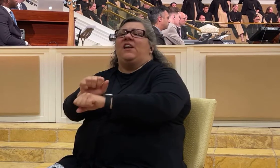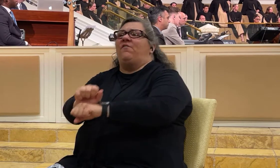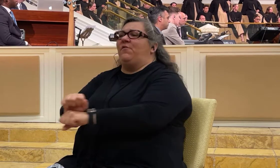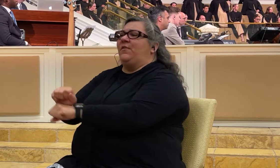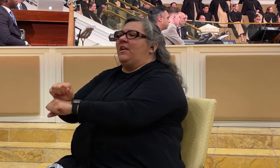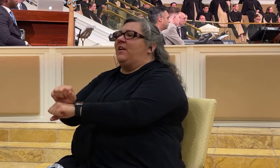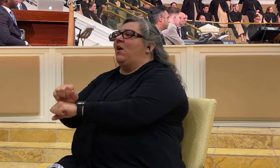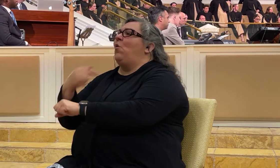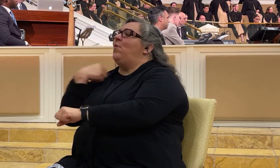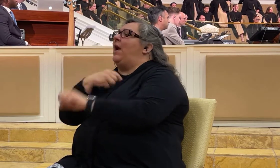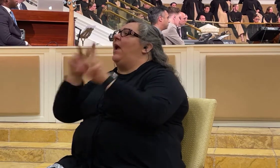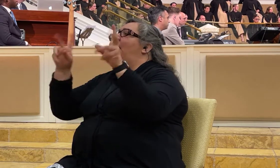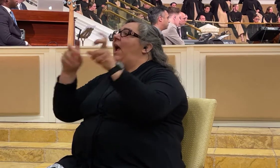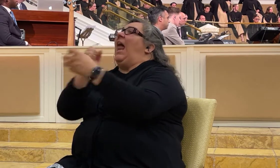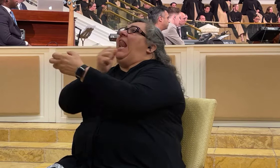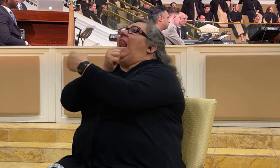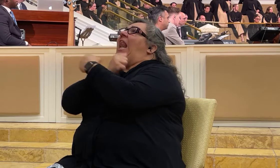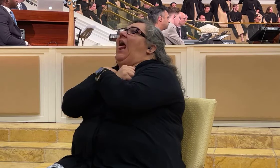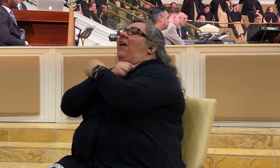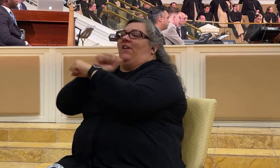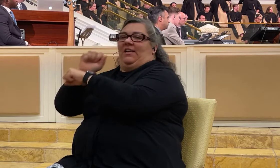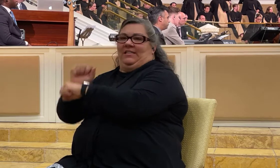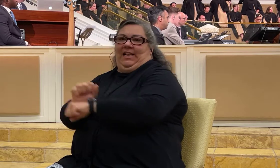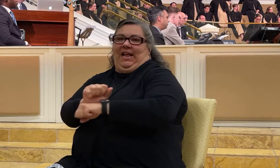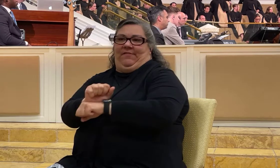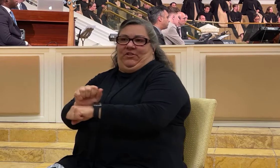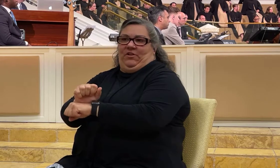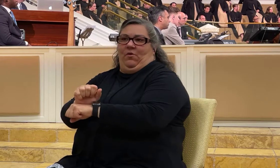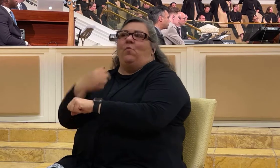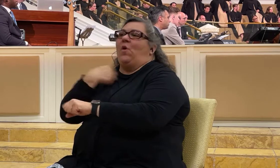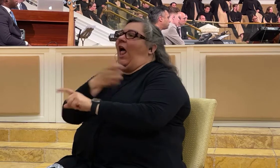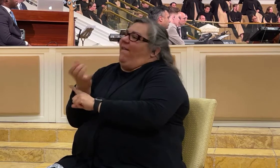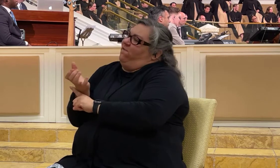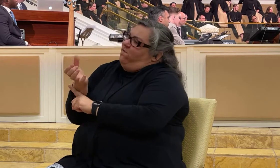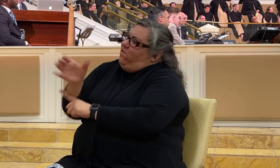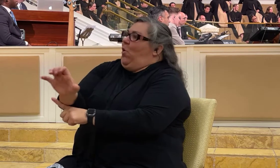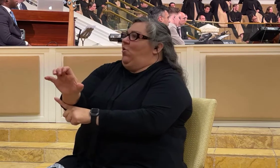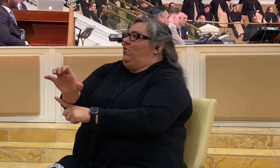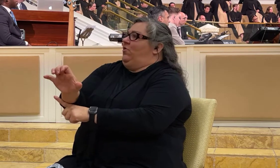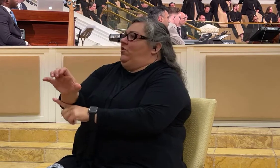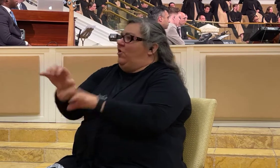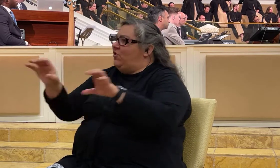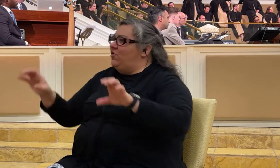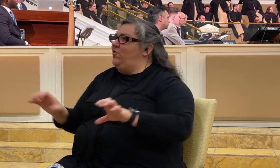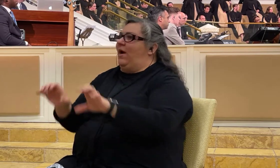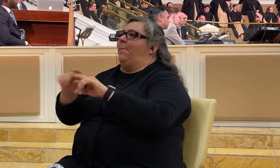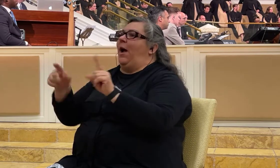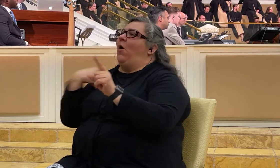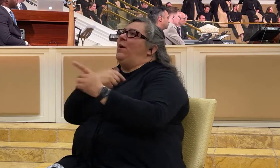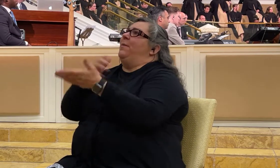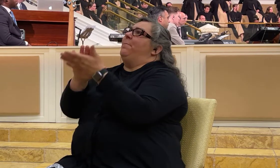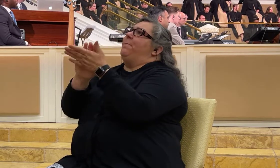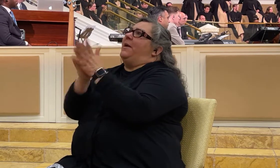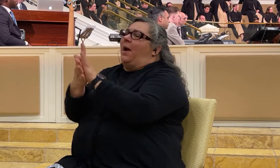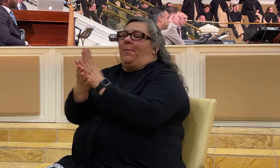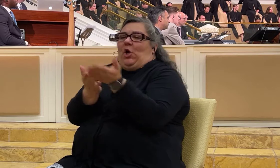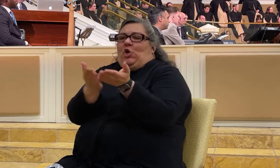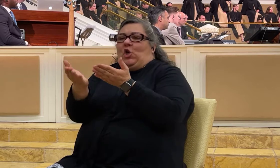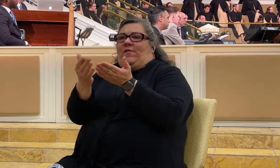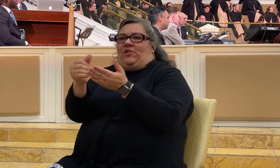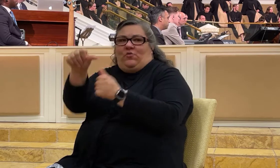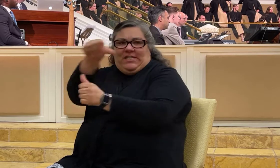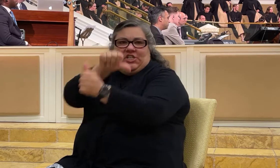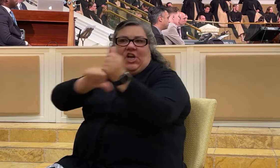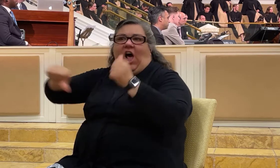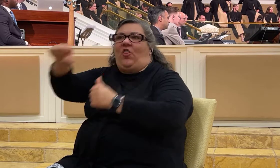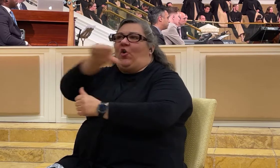where we are love slaves, not coerced in any way, shape, or form, but that we are servants to our brothers and sisters, and